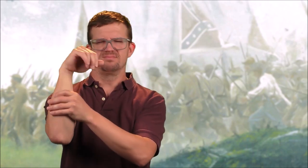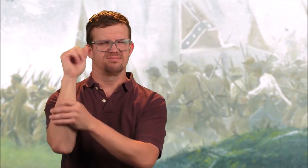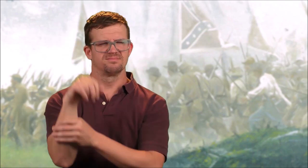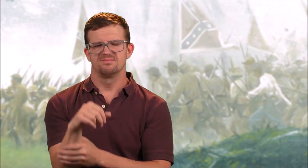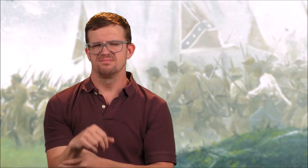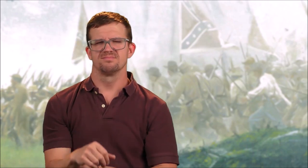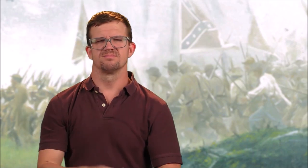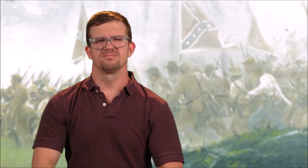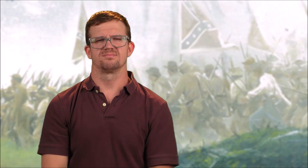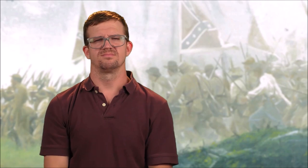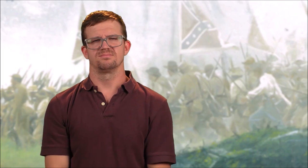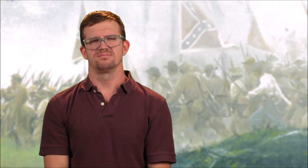flattened.